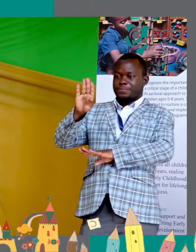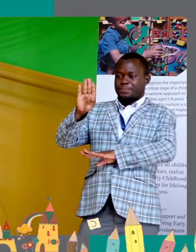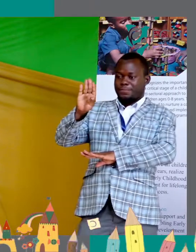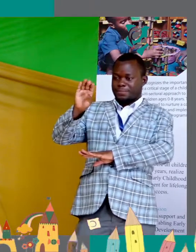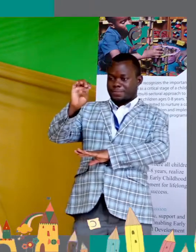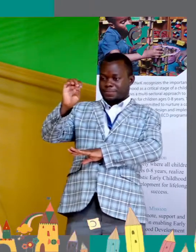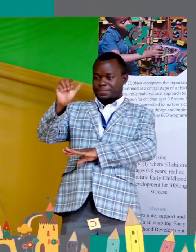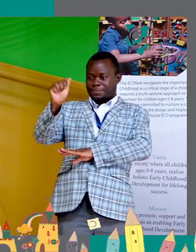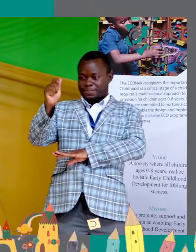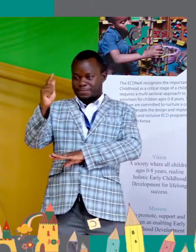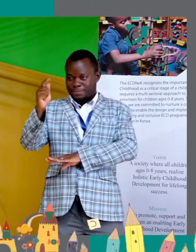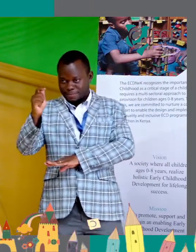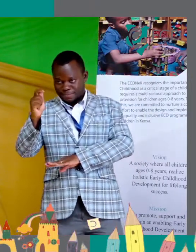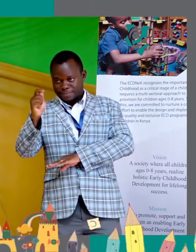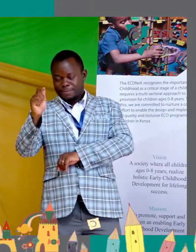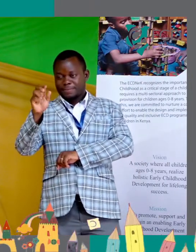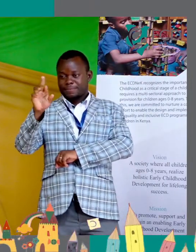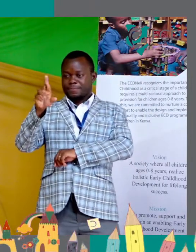in supporting